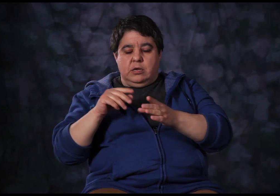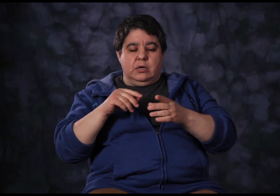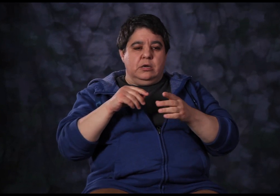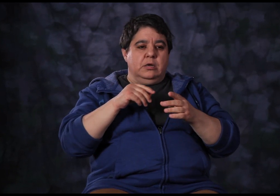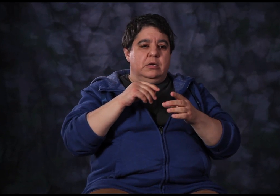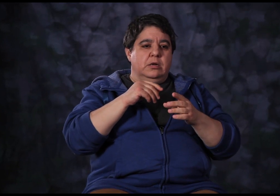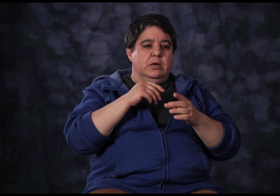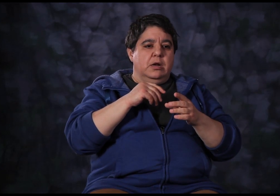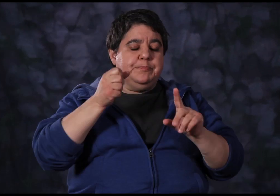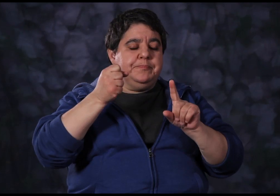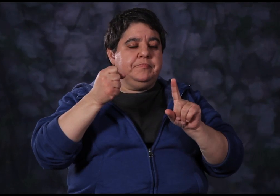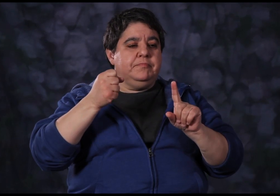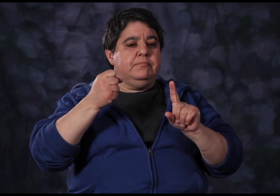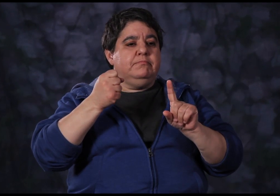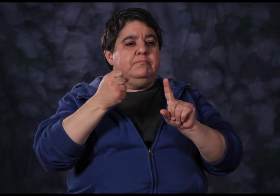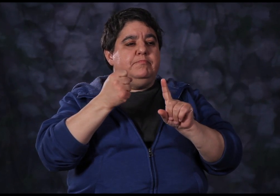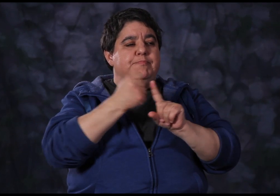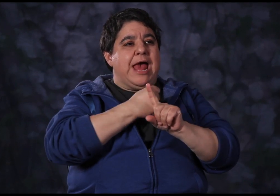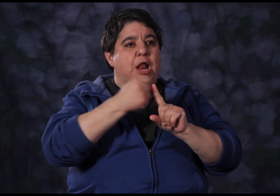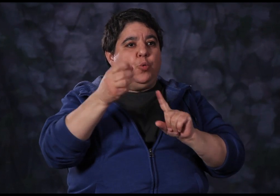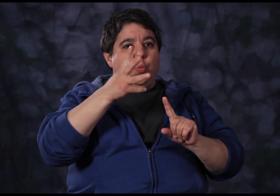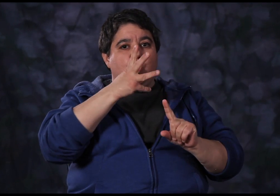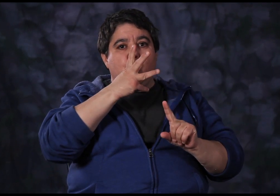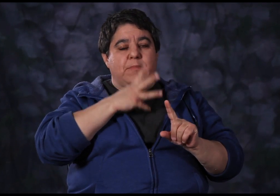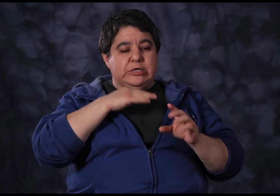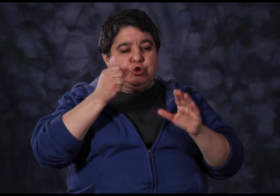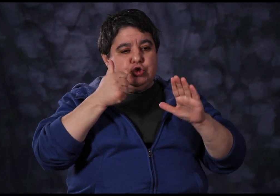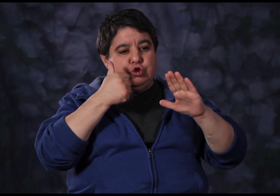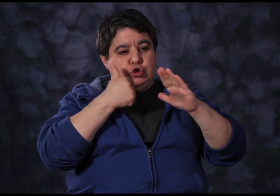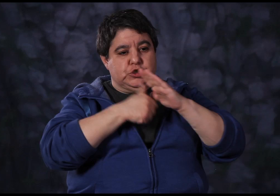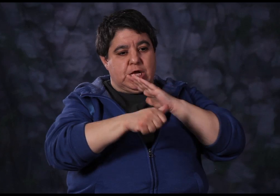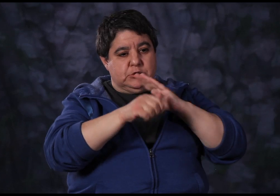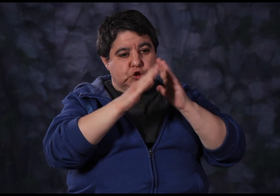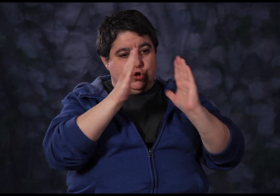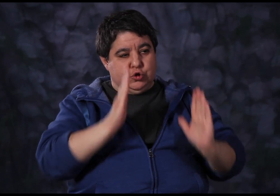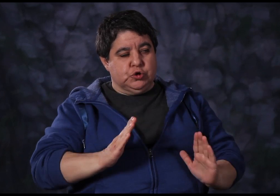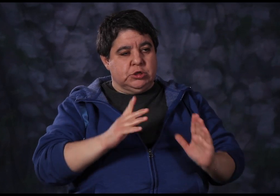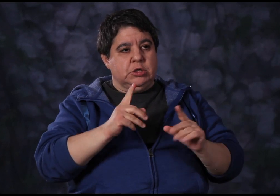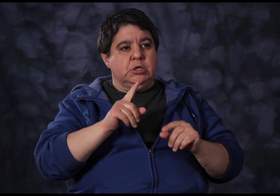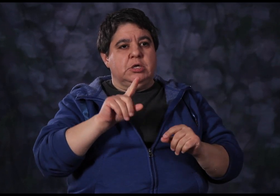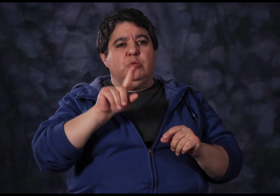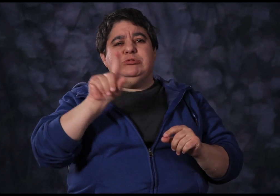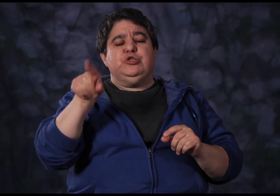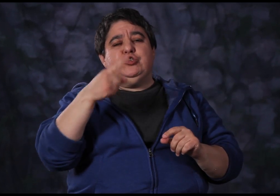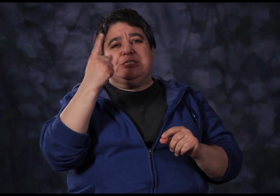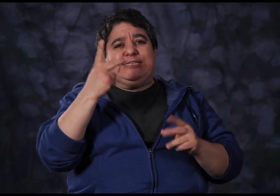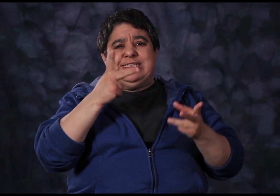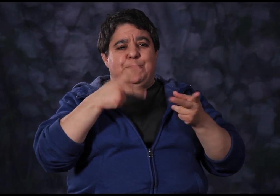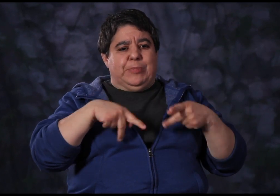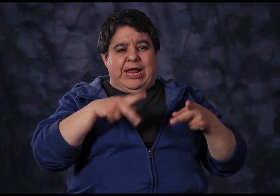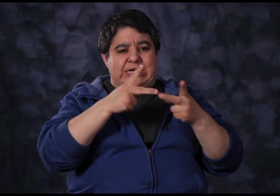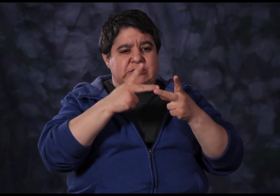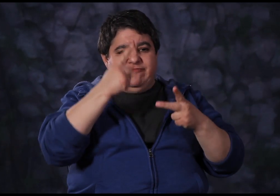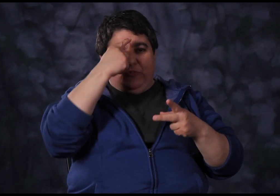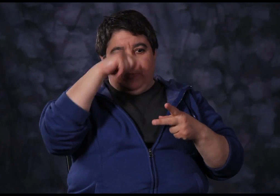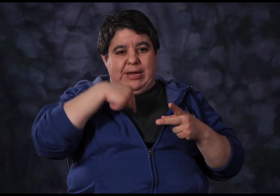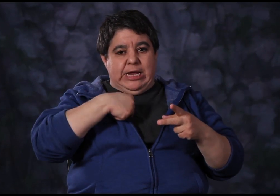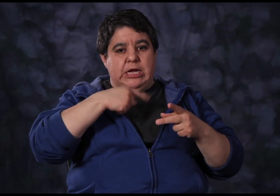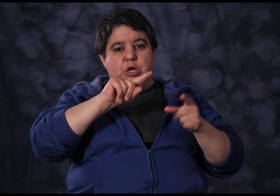It wasn't until I stopped using drugs and alcohol and connected with the women at the battered women's shelter and recognized that it was not helping me to